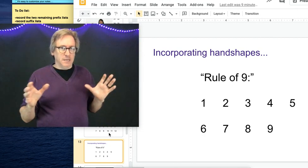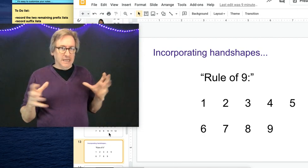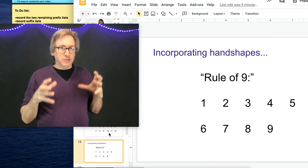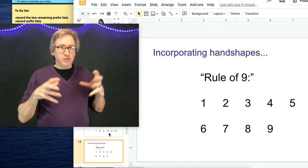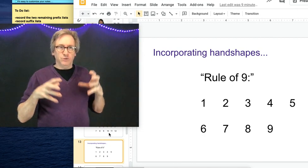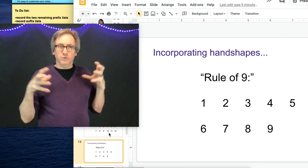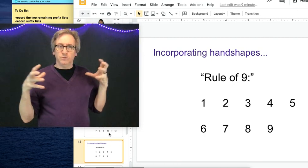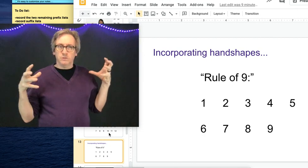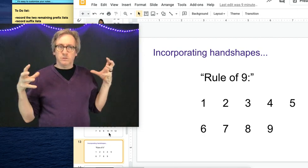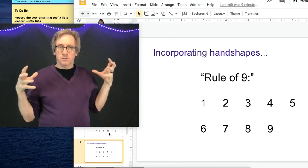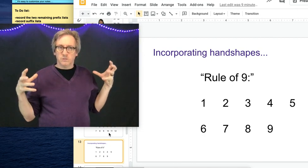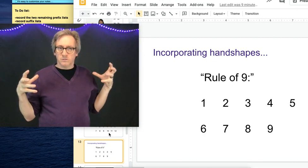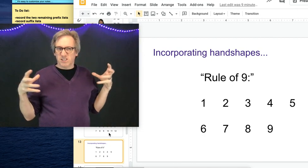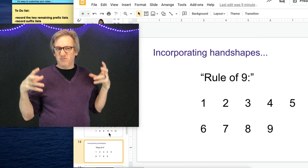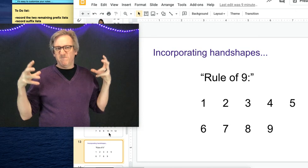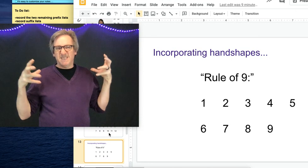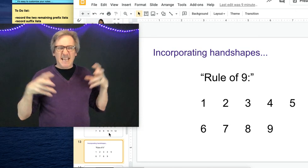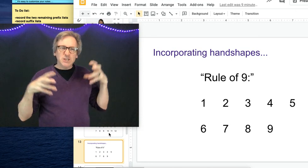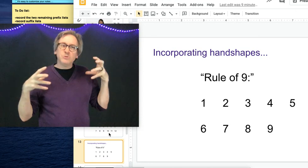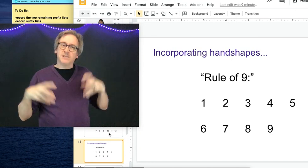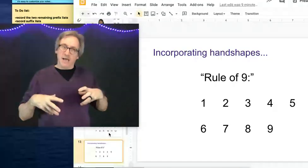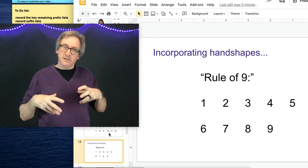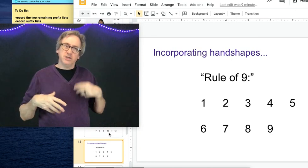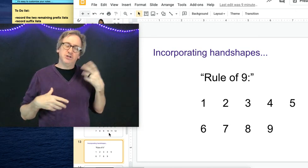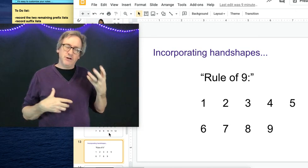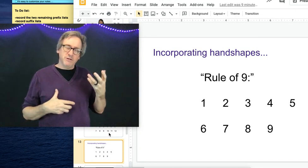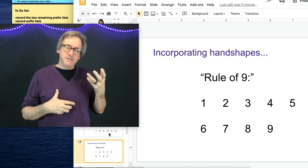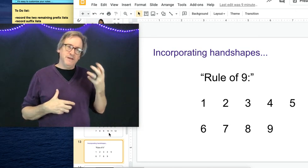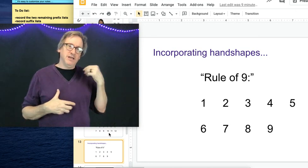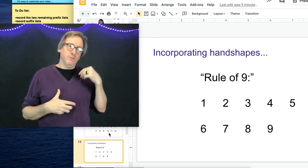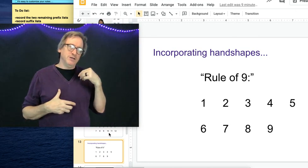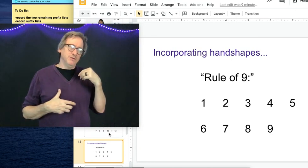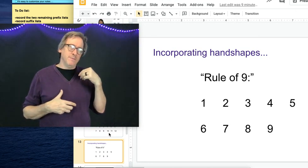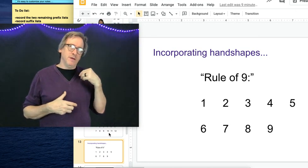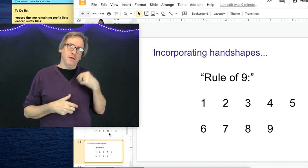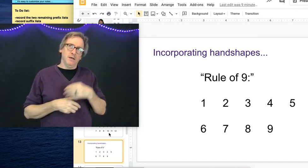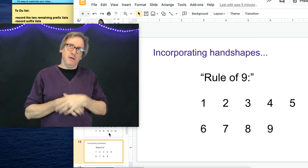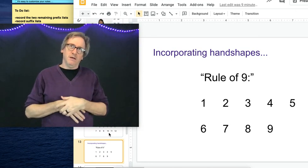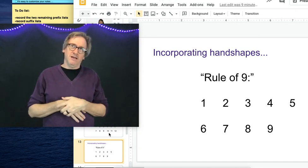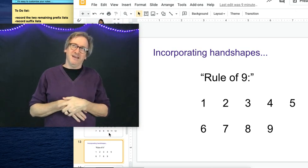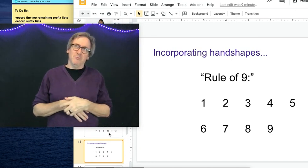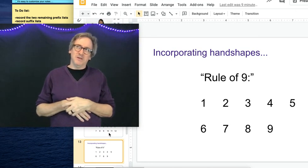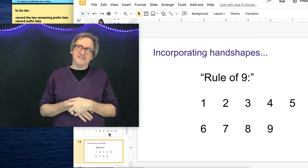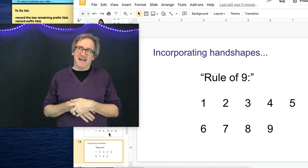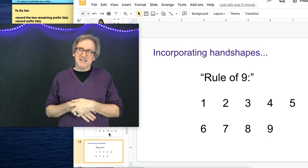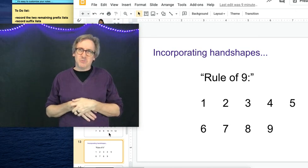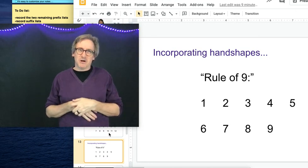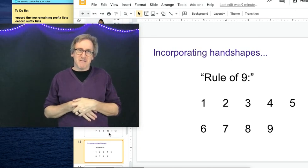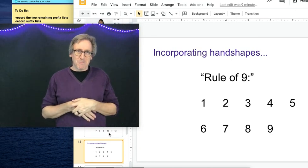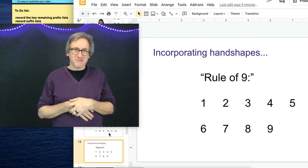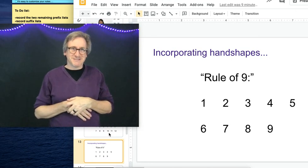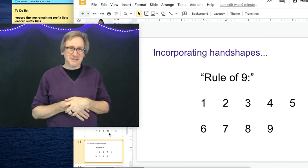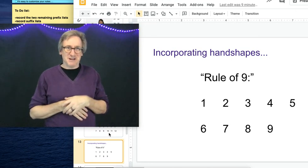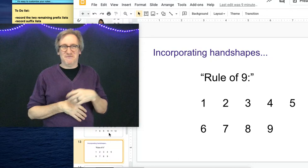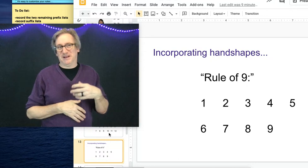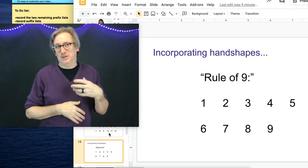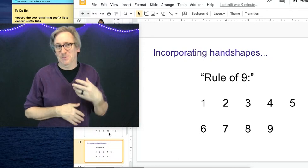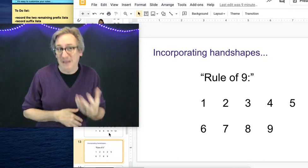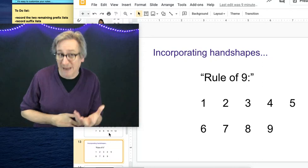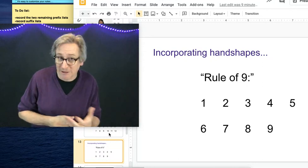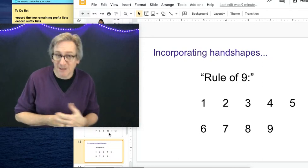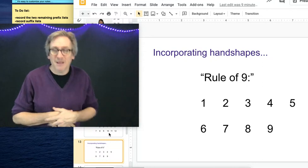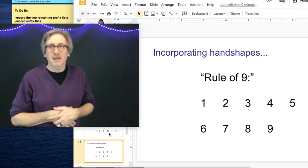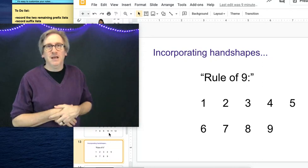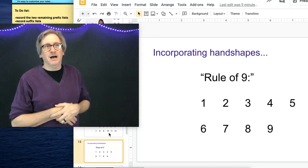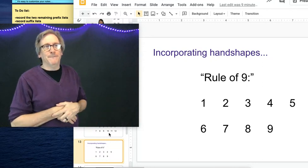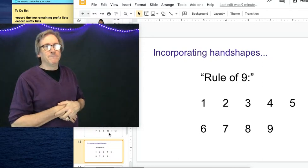into signs. Generally speaking, we do them with signs where numbers can affect the